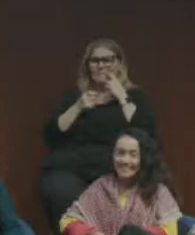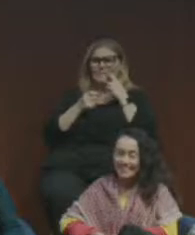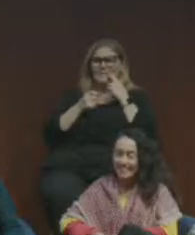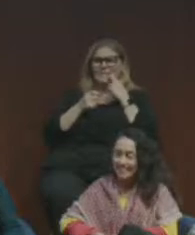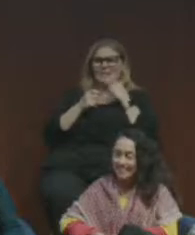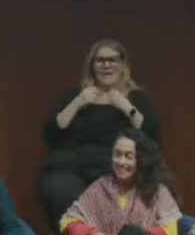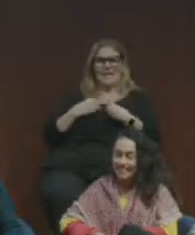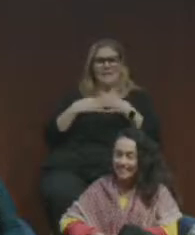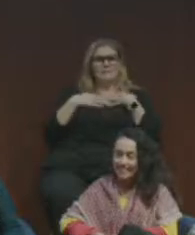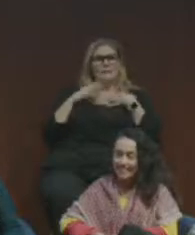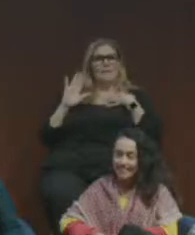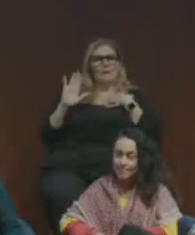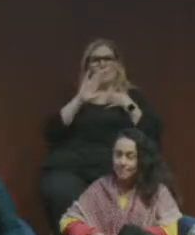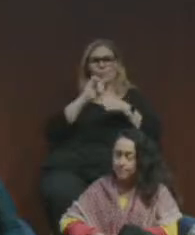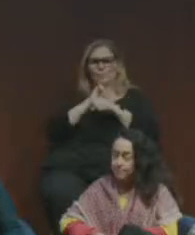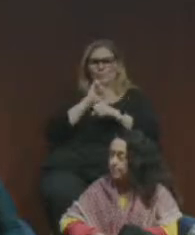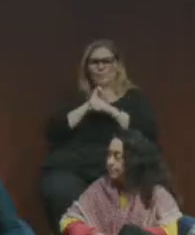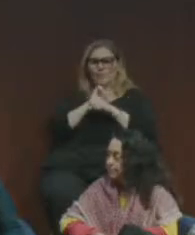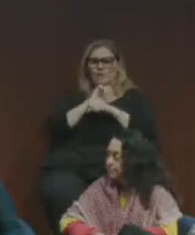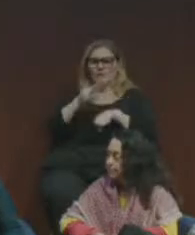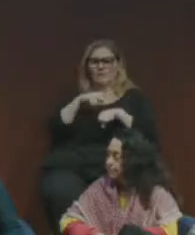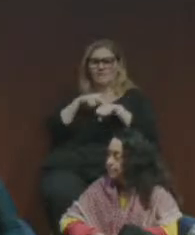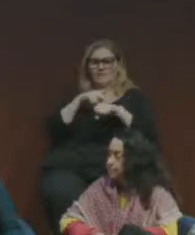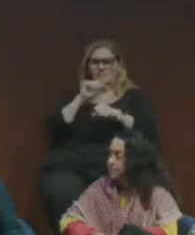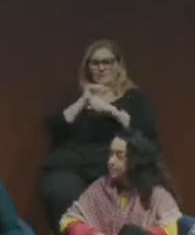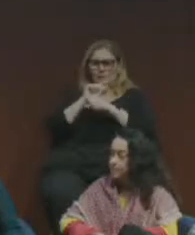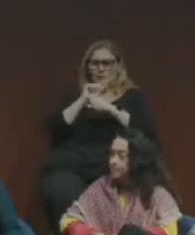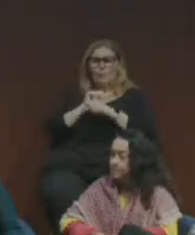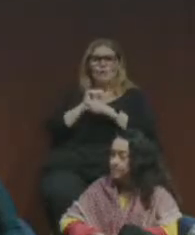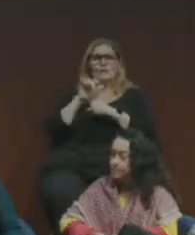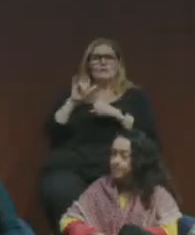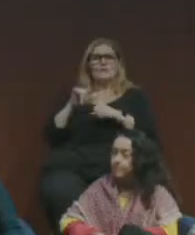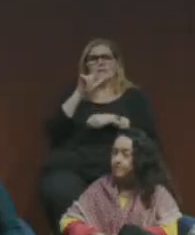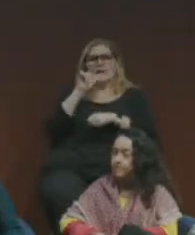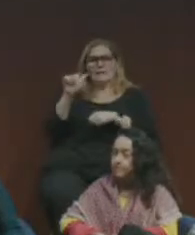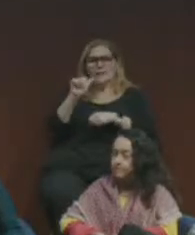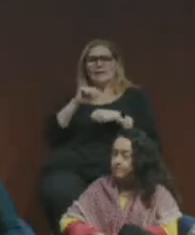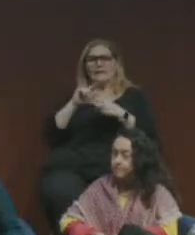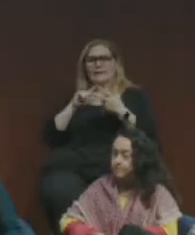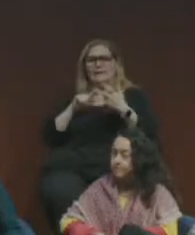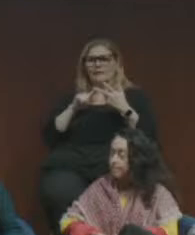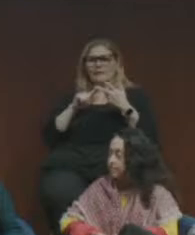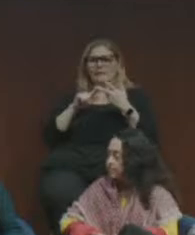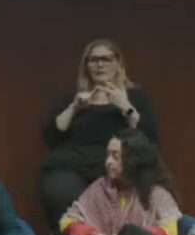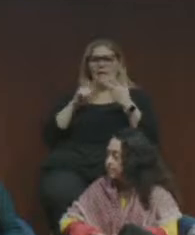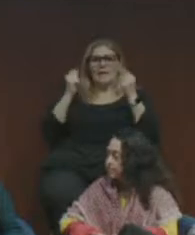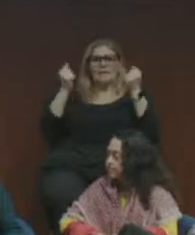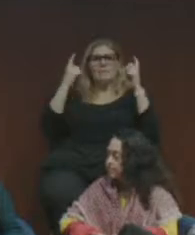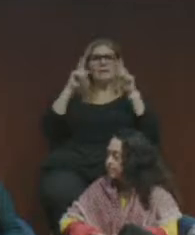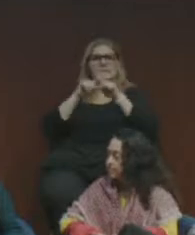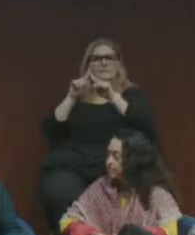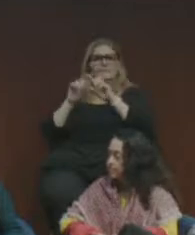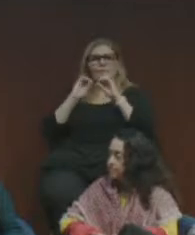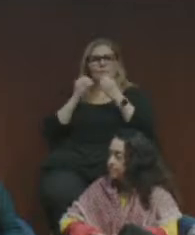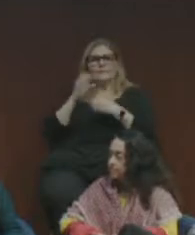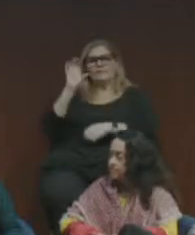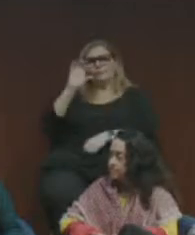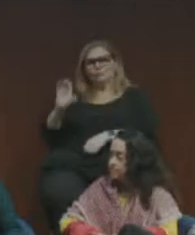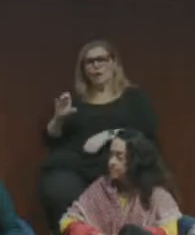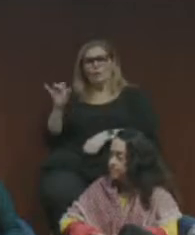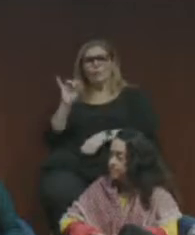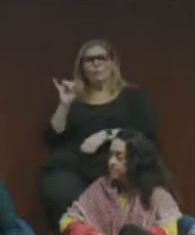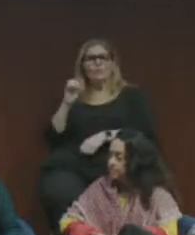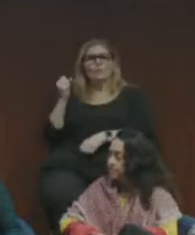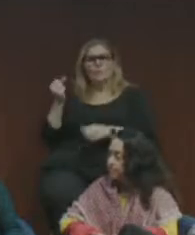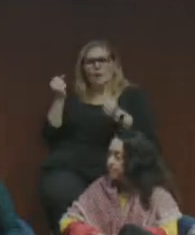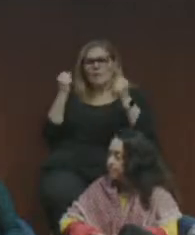And inspired by the work of the Filipino Worker Center in Los Angeles, and also a number of organizations in Chicago. So